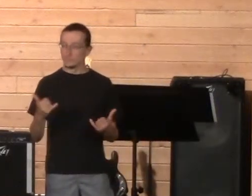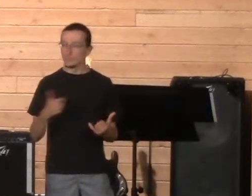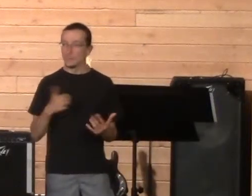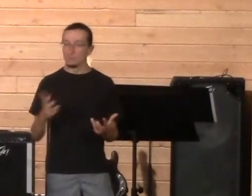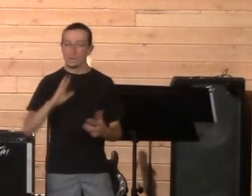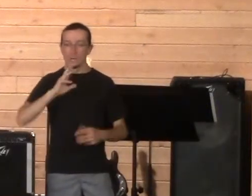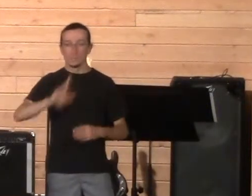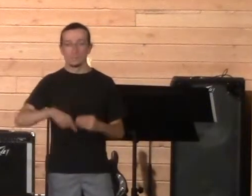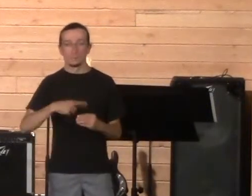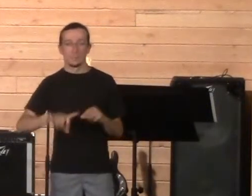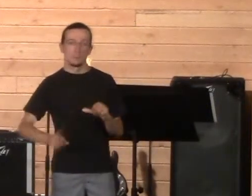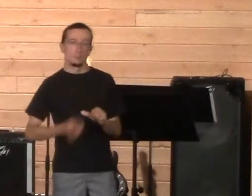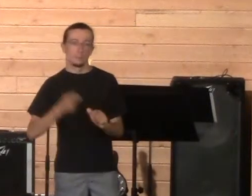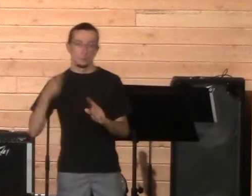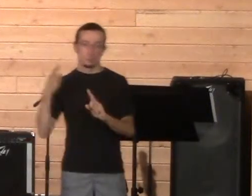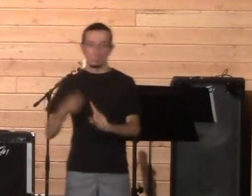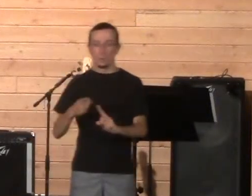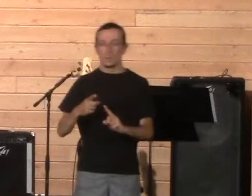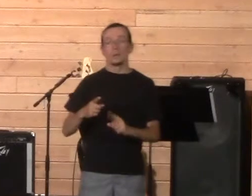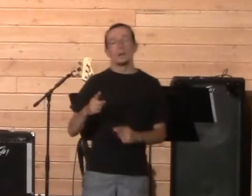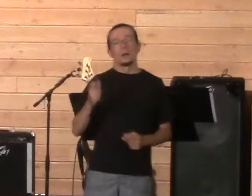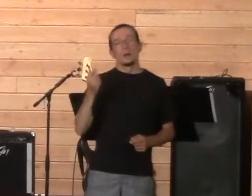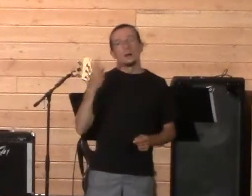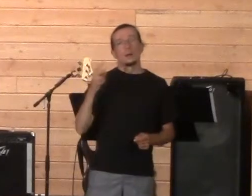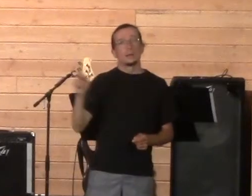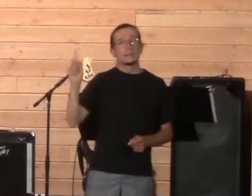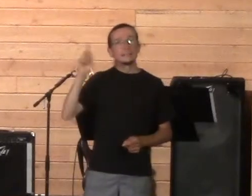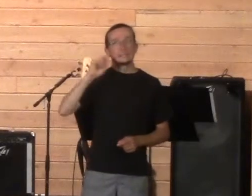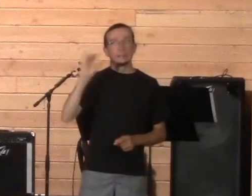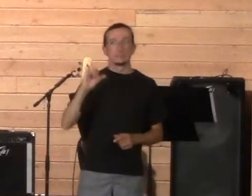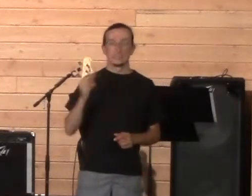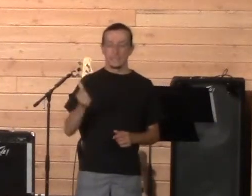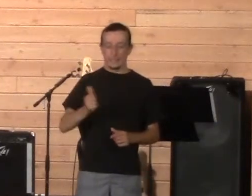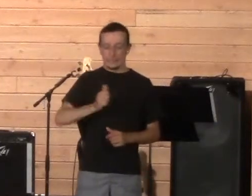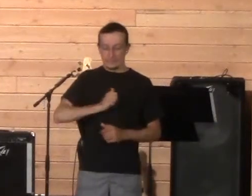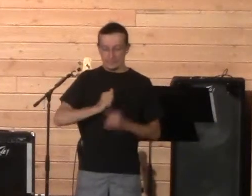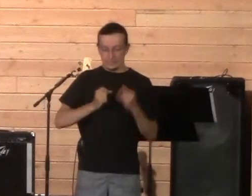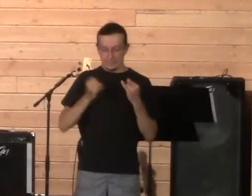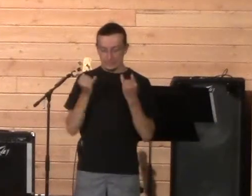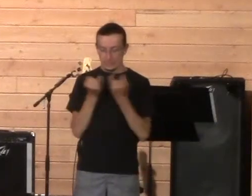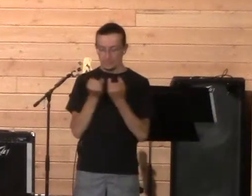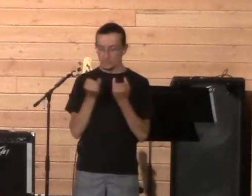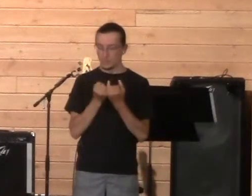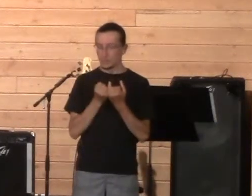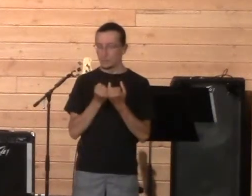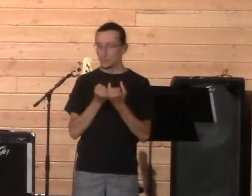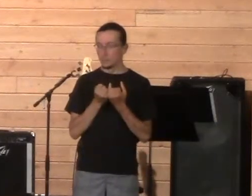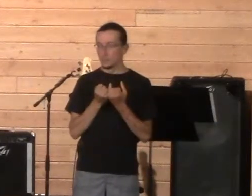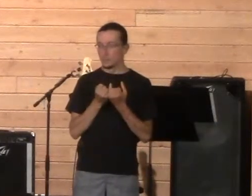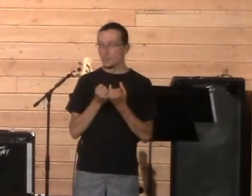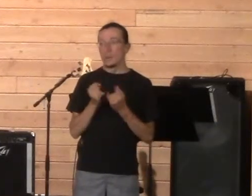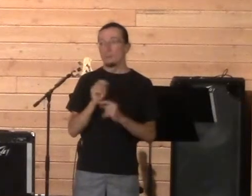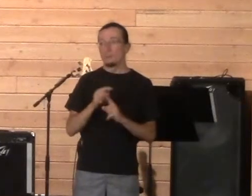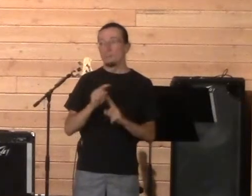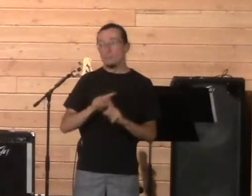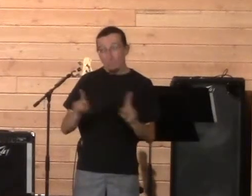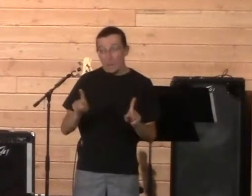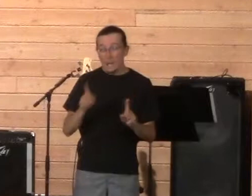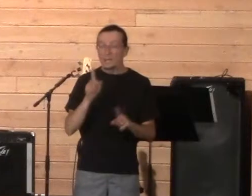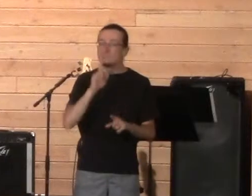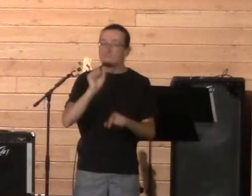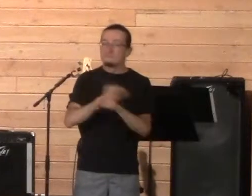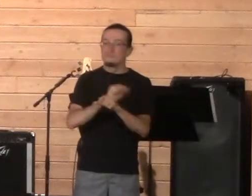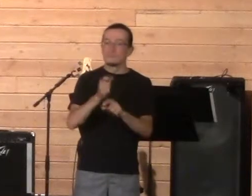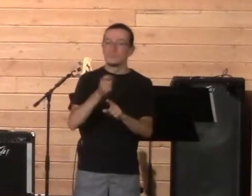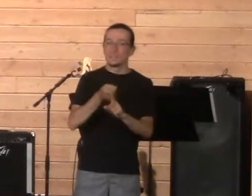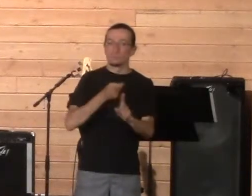the first point. Is this, it sounds like self-talk, but it's coming from the pit of hell. Can I